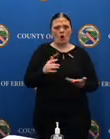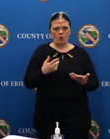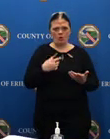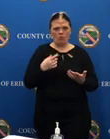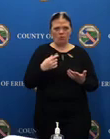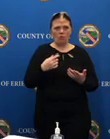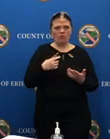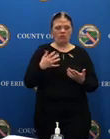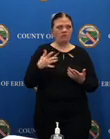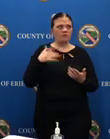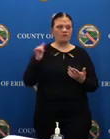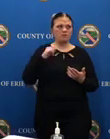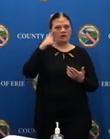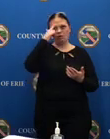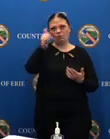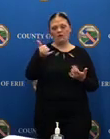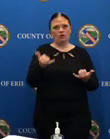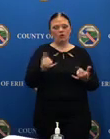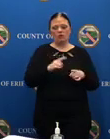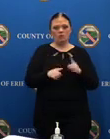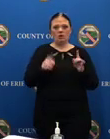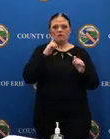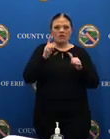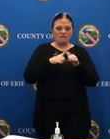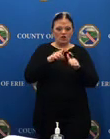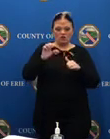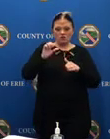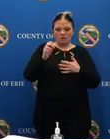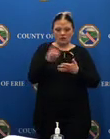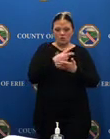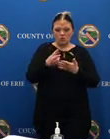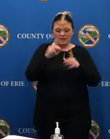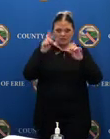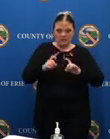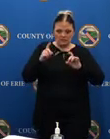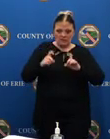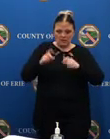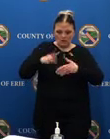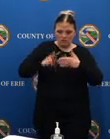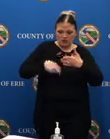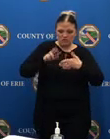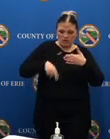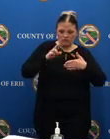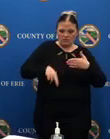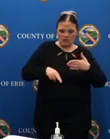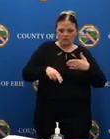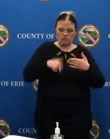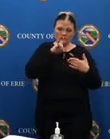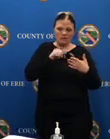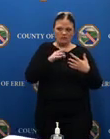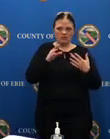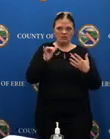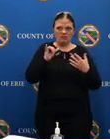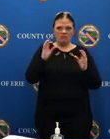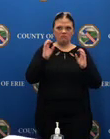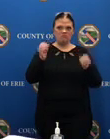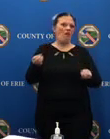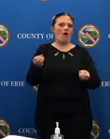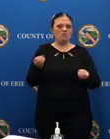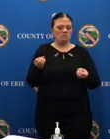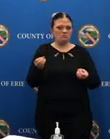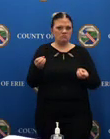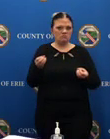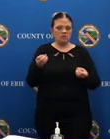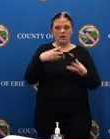like it's going on forever now. But for the first 10 days to 2 weeks of testing that we were doing and getting results, we had almost no results that I know of.